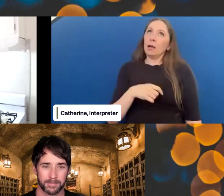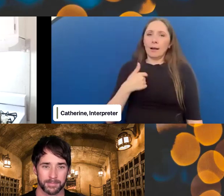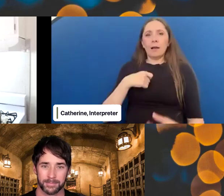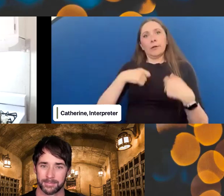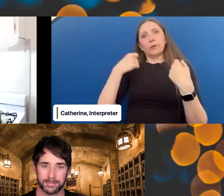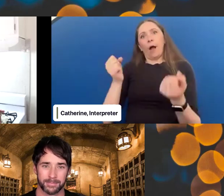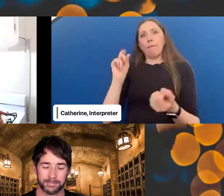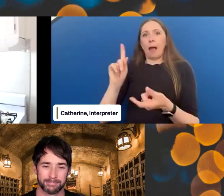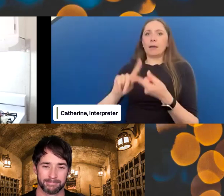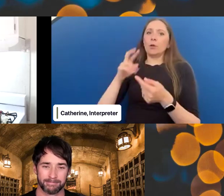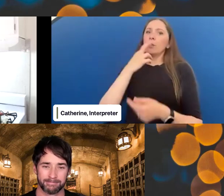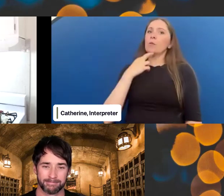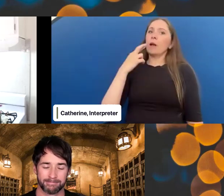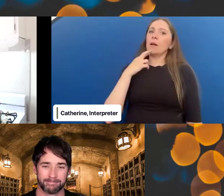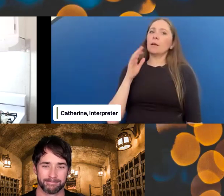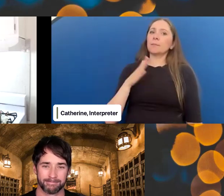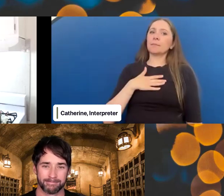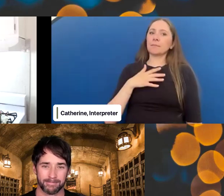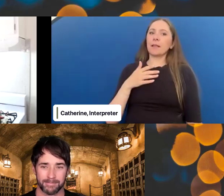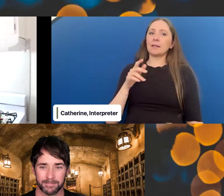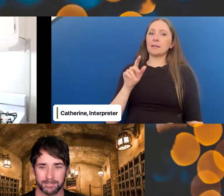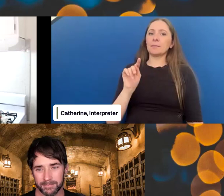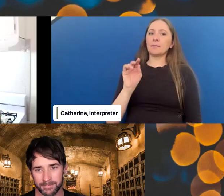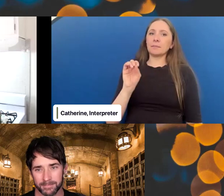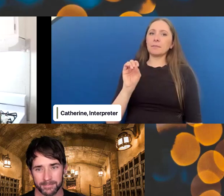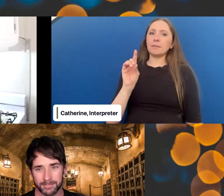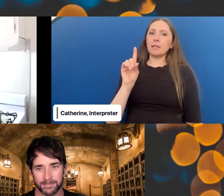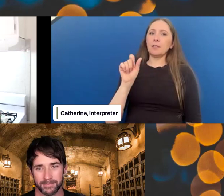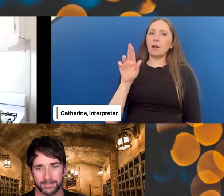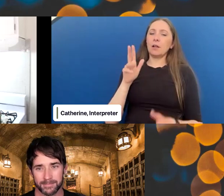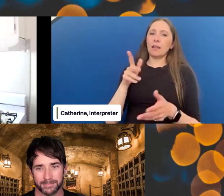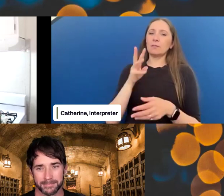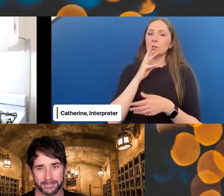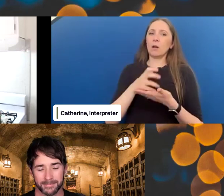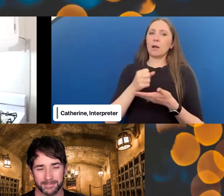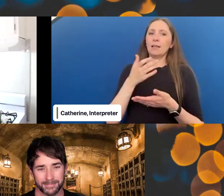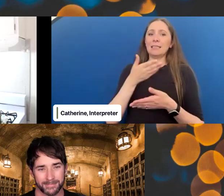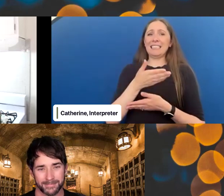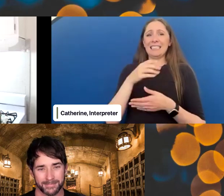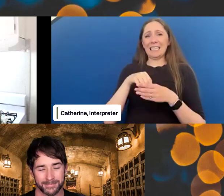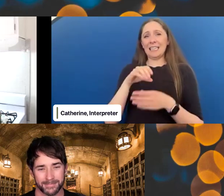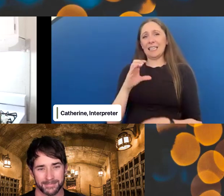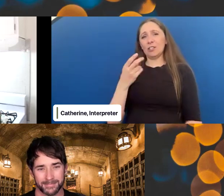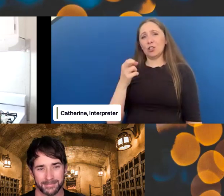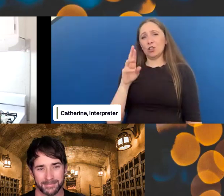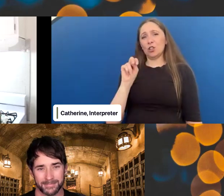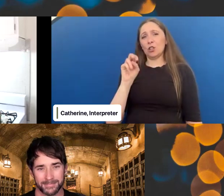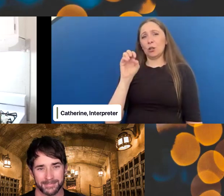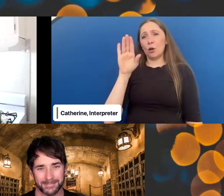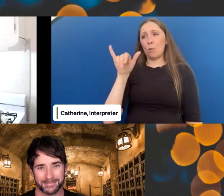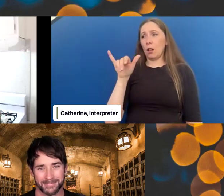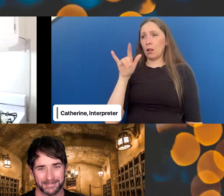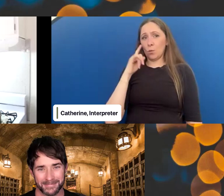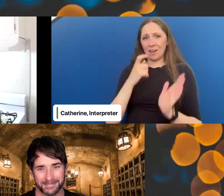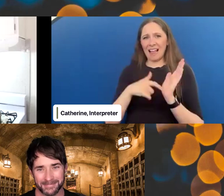back to the restaurant and ask, hey, my toddler left his water bottle here. He's been in Chernobyl. Maybe you recognize him. Oh, the little baby with